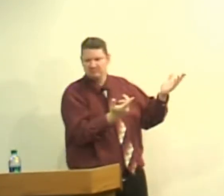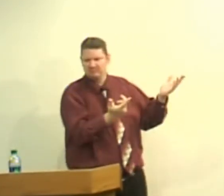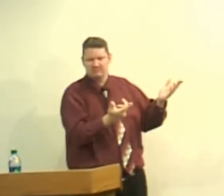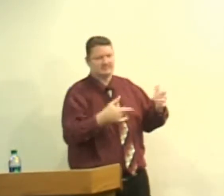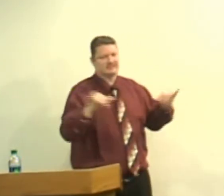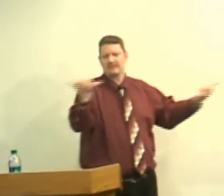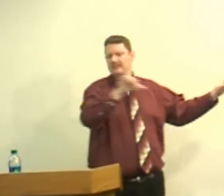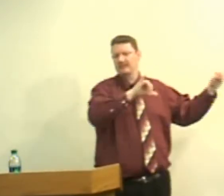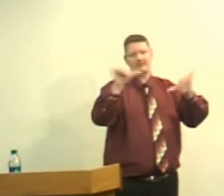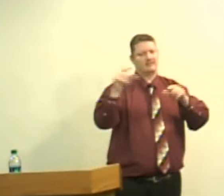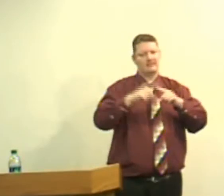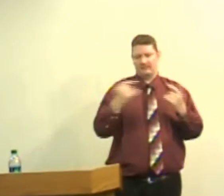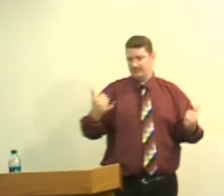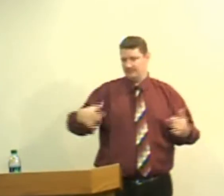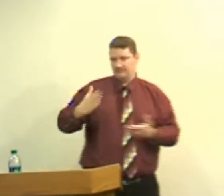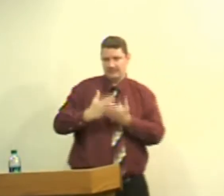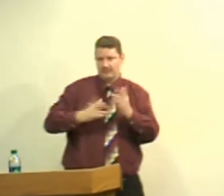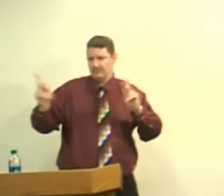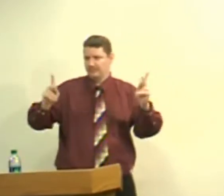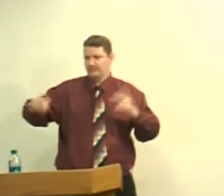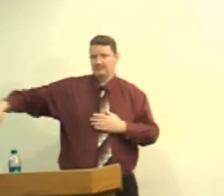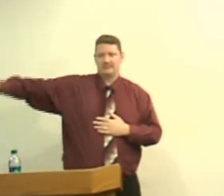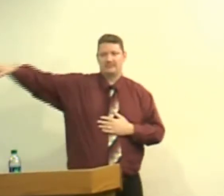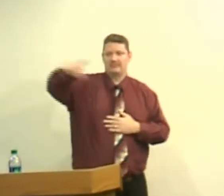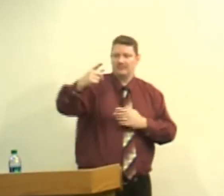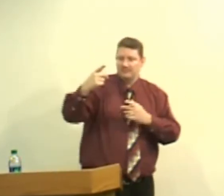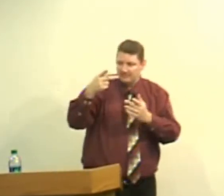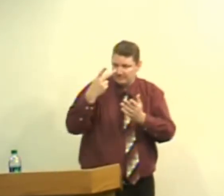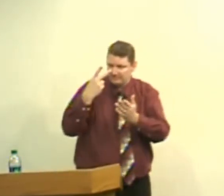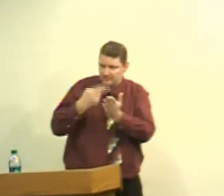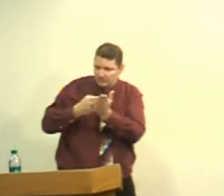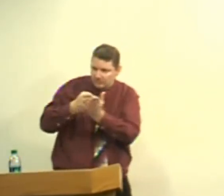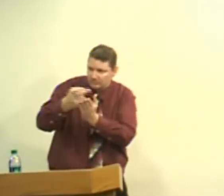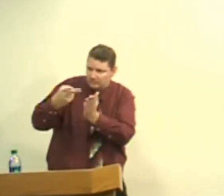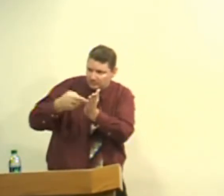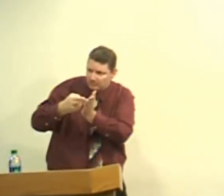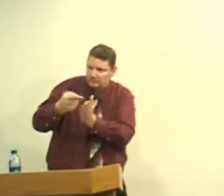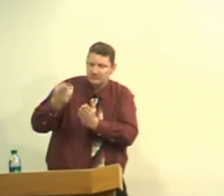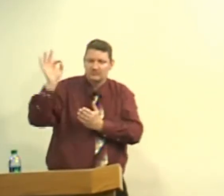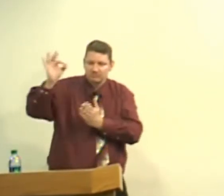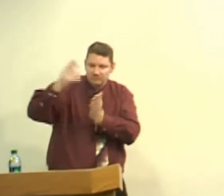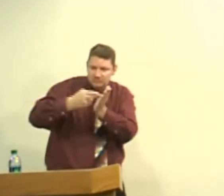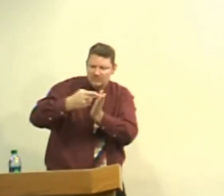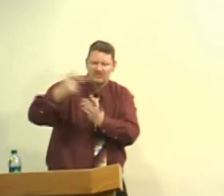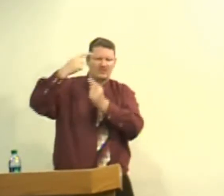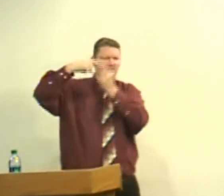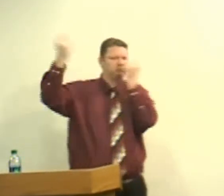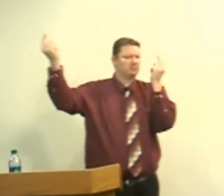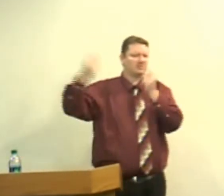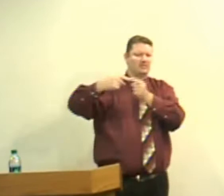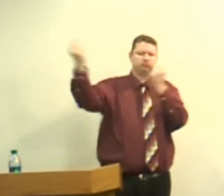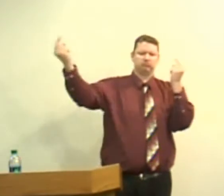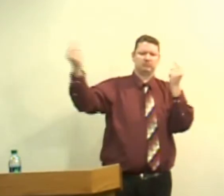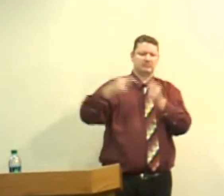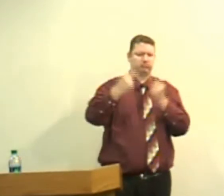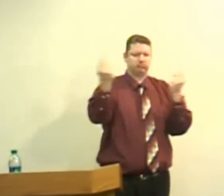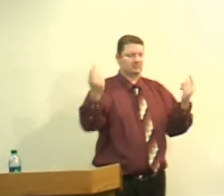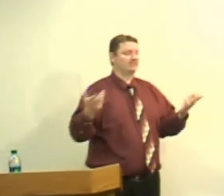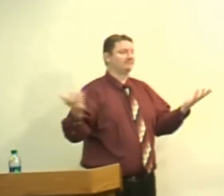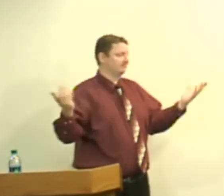But they were against him. And they were always opposing him. So they also always oppose the truth. You know, same way it